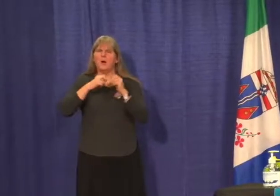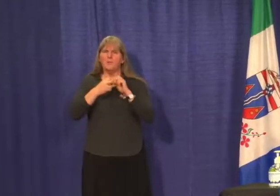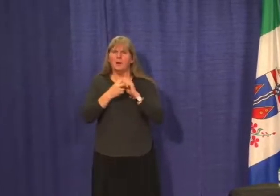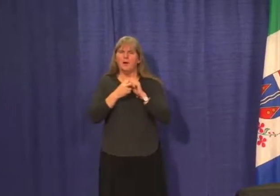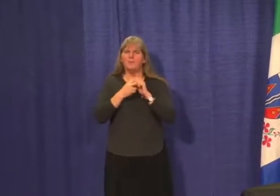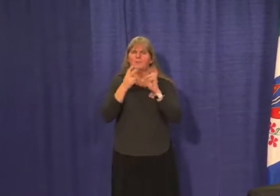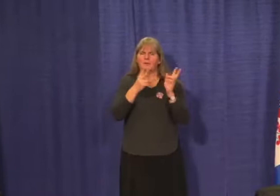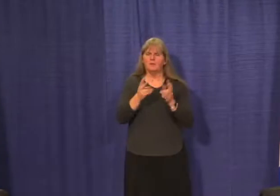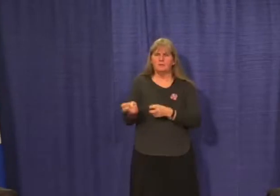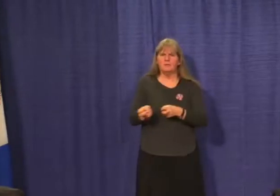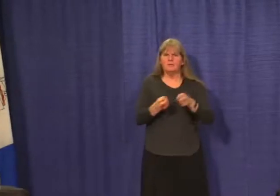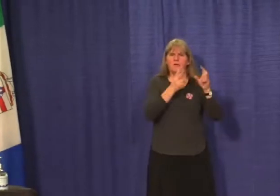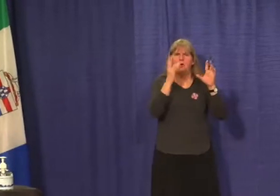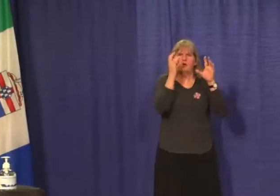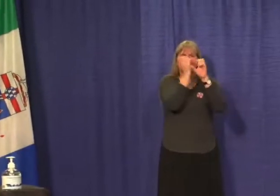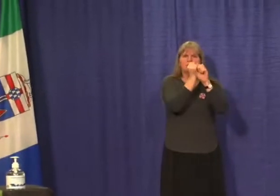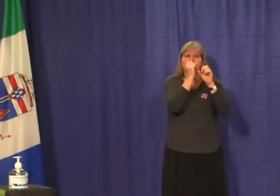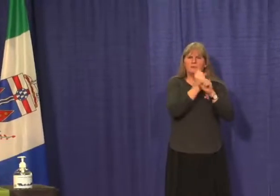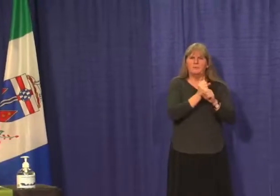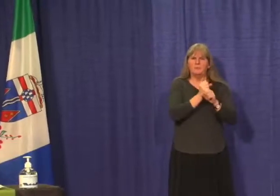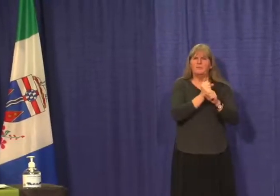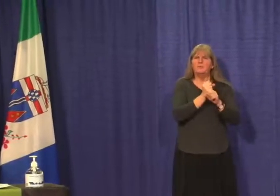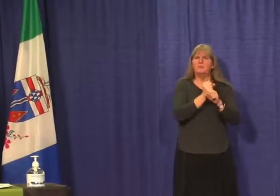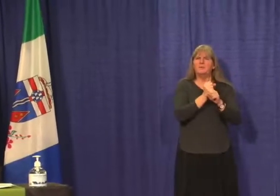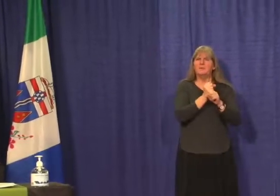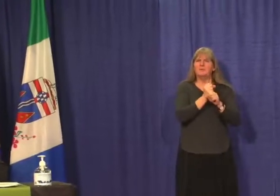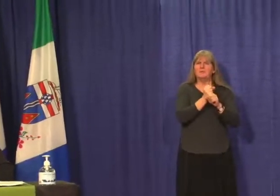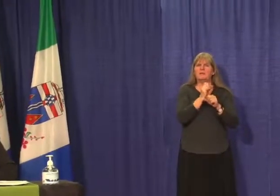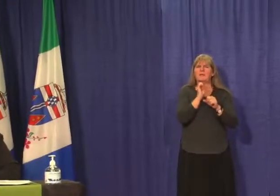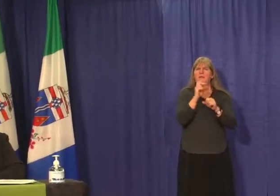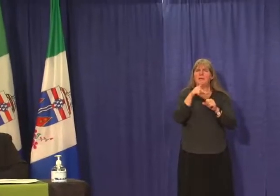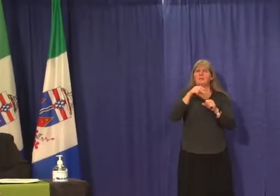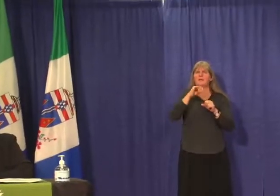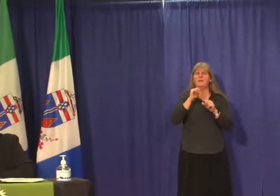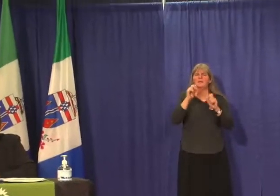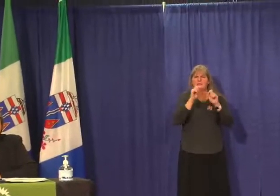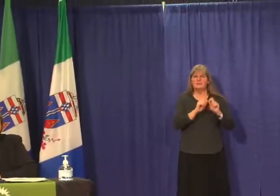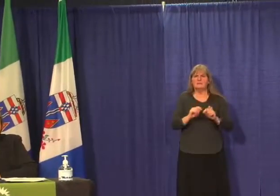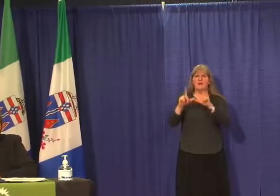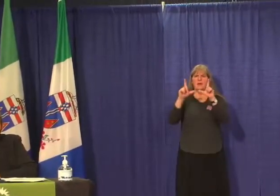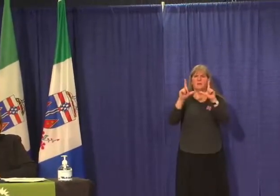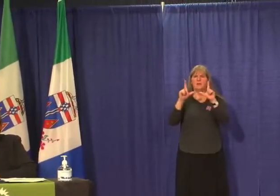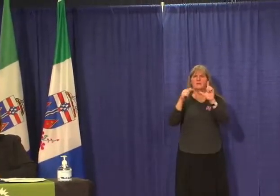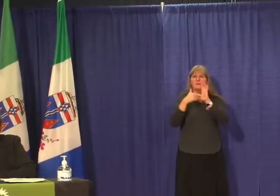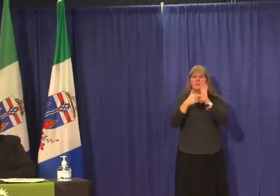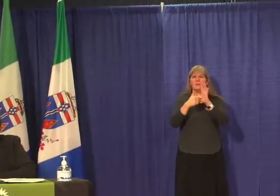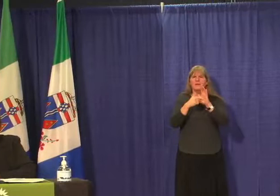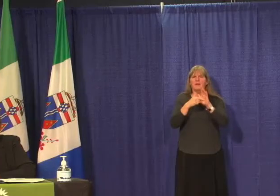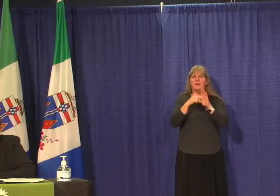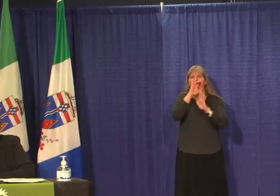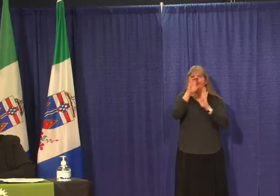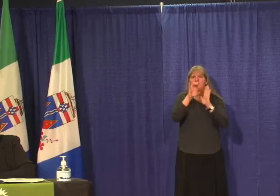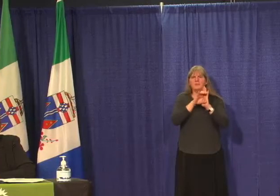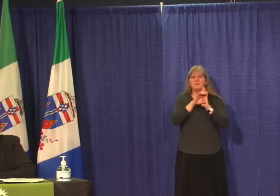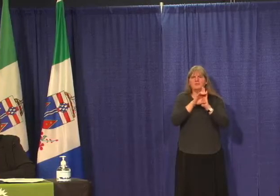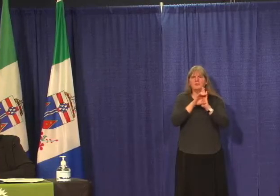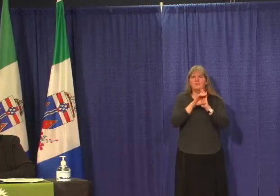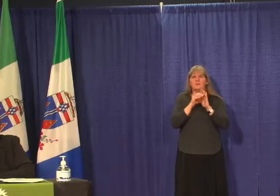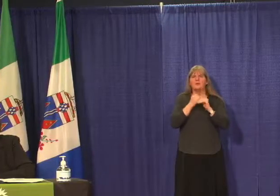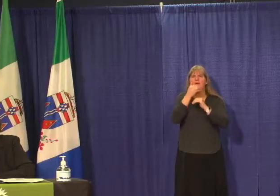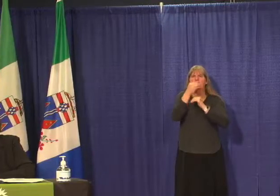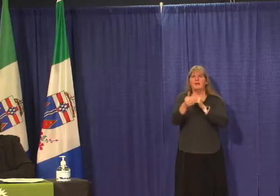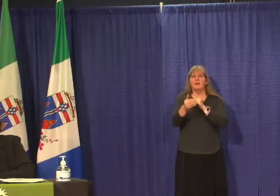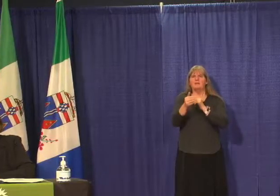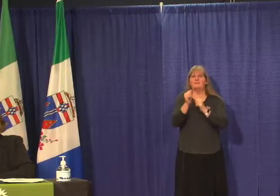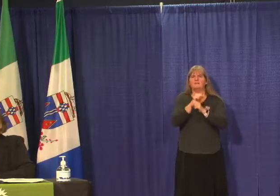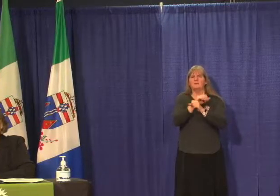posting a summary of the epi slide presentation and the infographic our next COVID-19